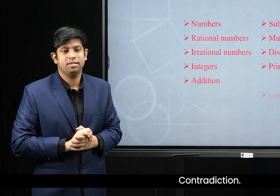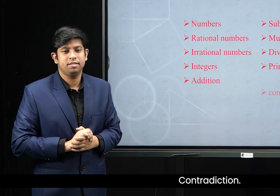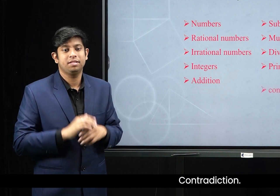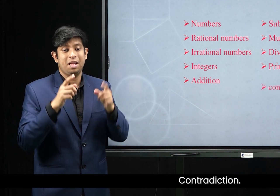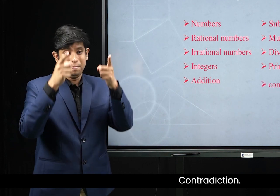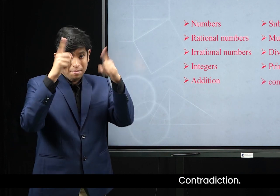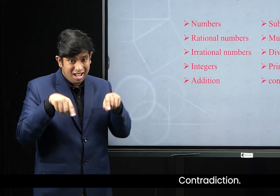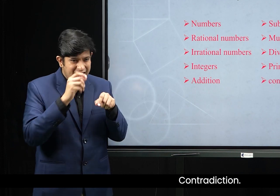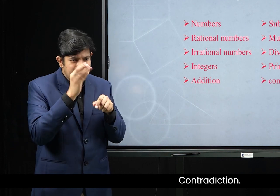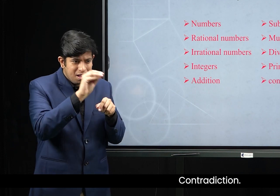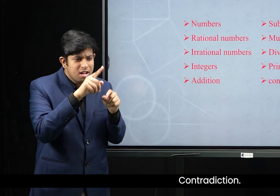contradiction.